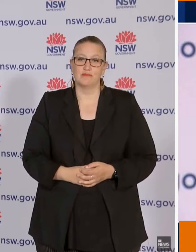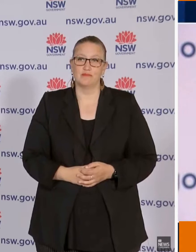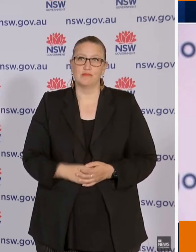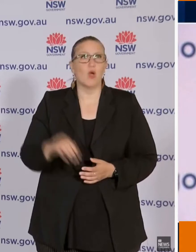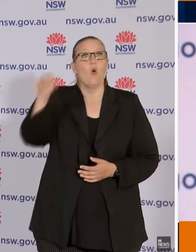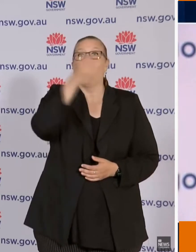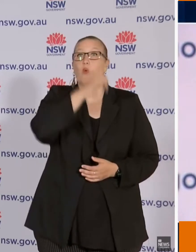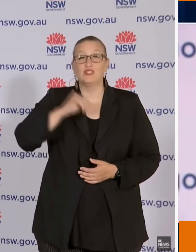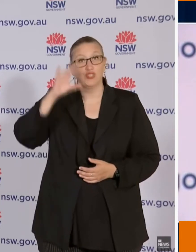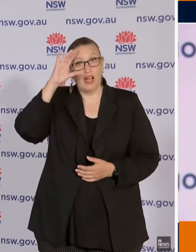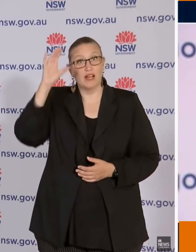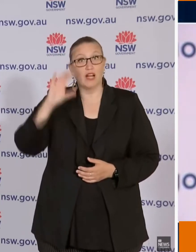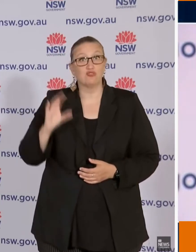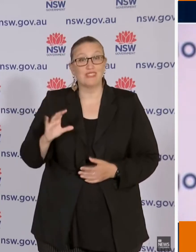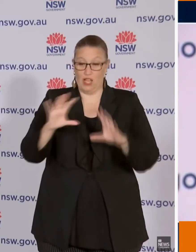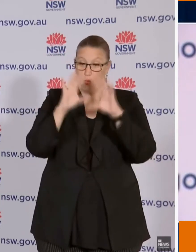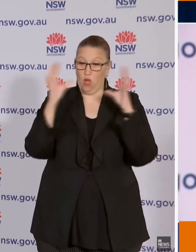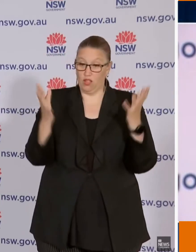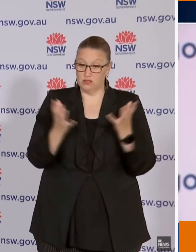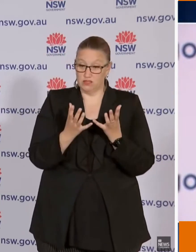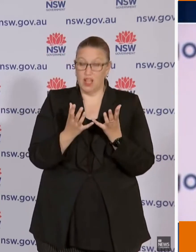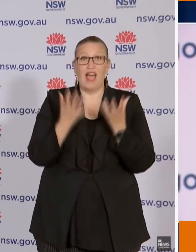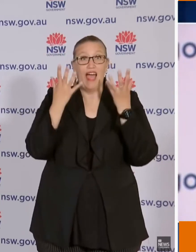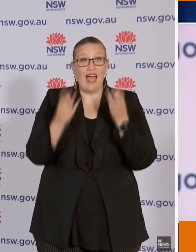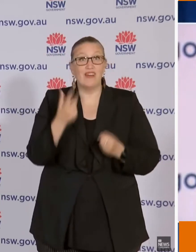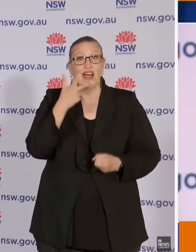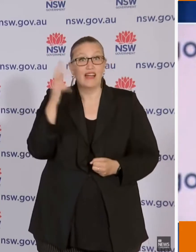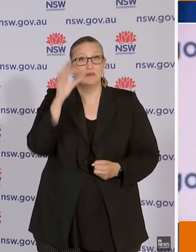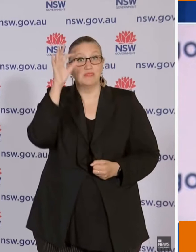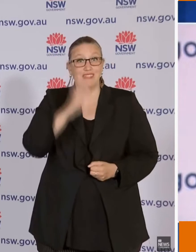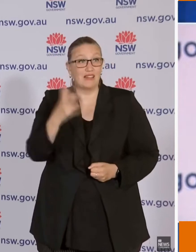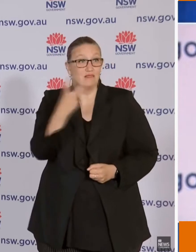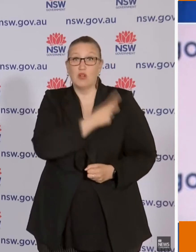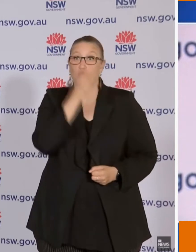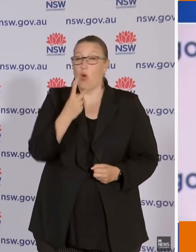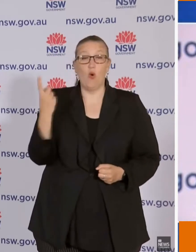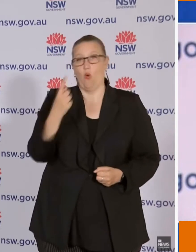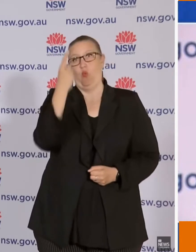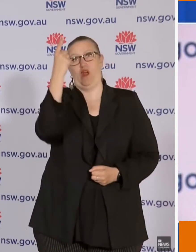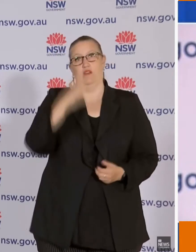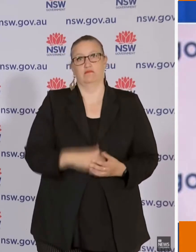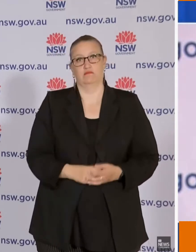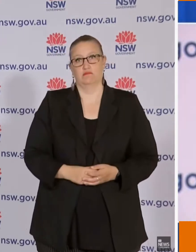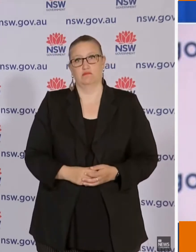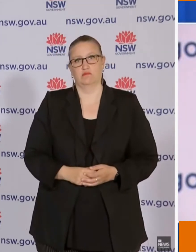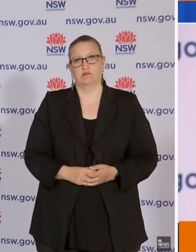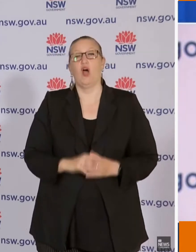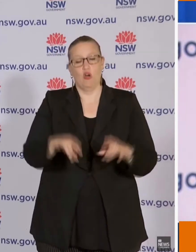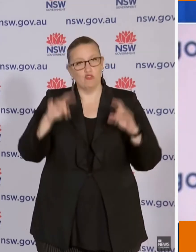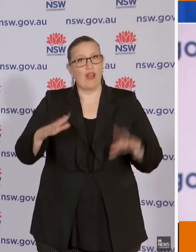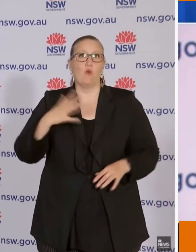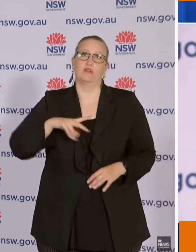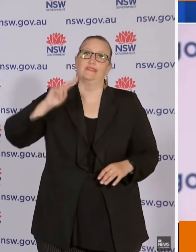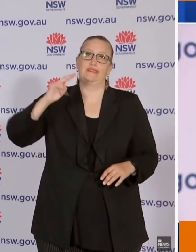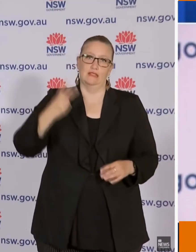dose vaccination outside of Australia. I'm confident New South Wales can do that. I'm confident Australia can do that. But what it's really important is for us to